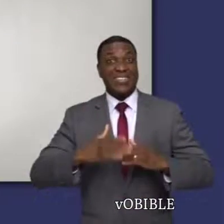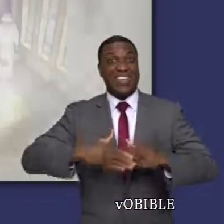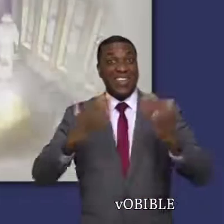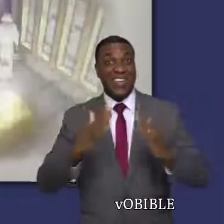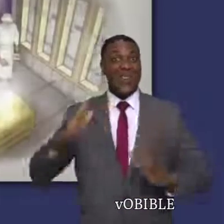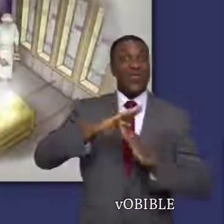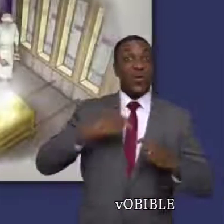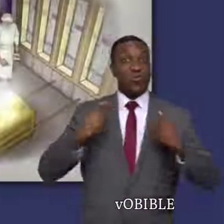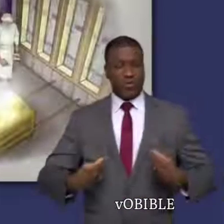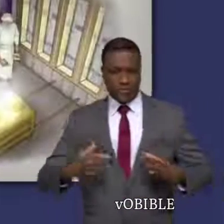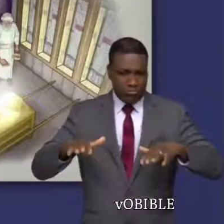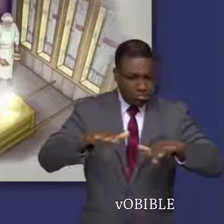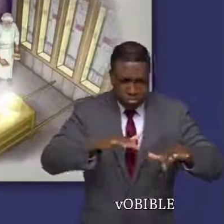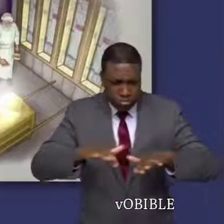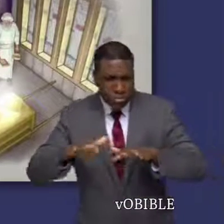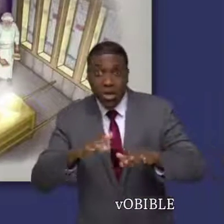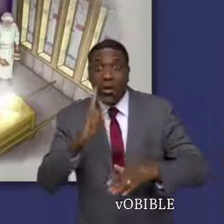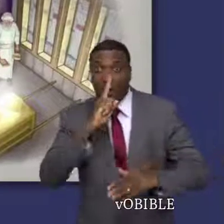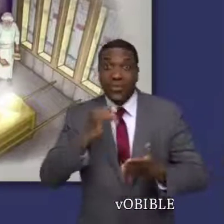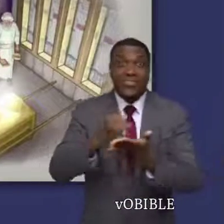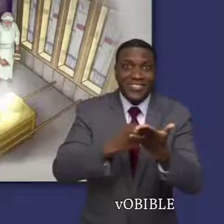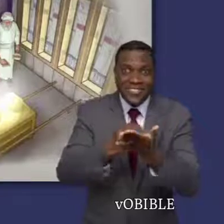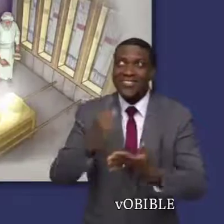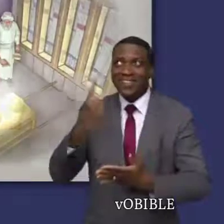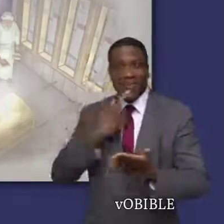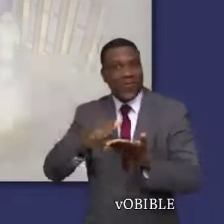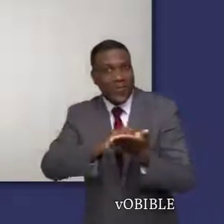Instructions regarding the Day of Atonement are given in chapter 16.